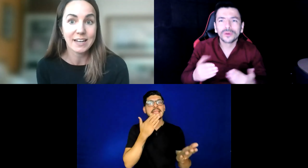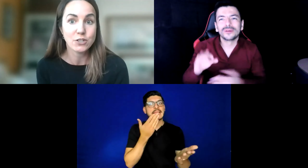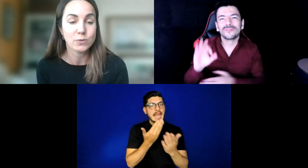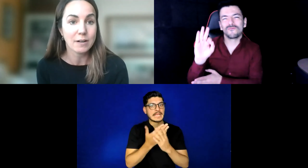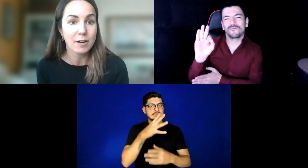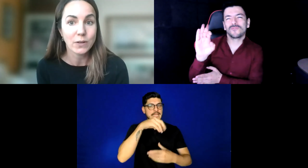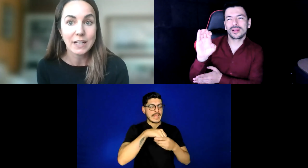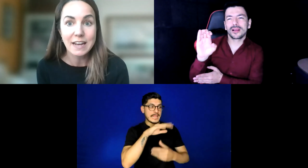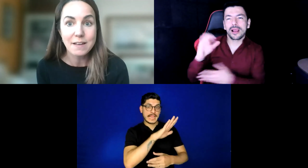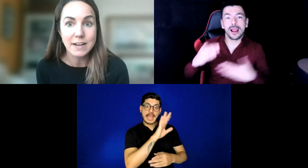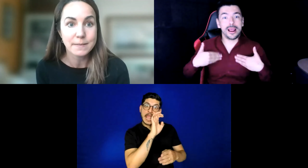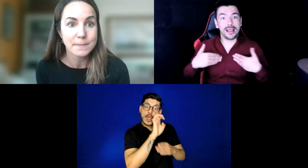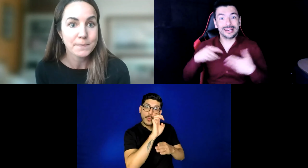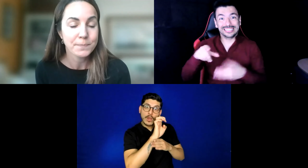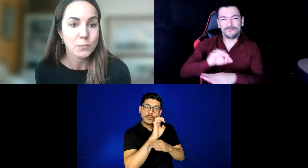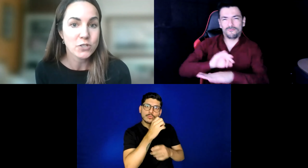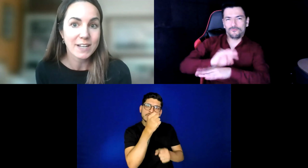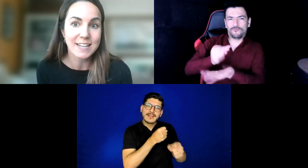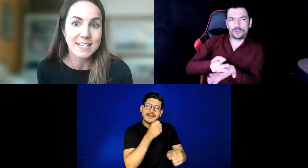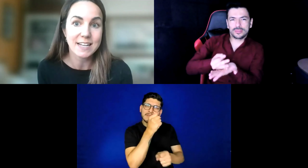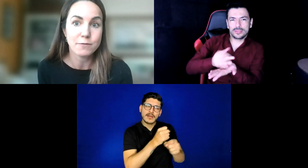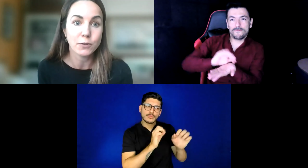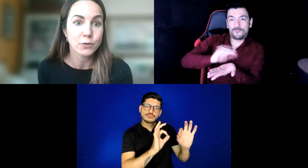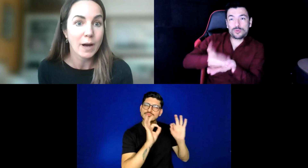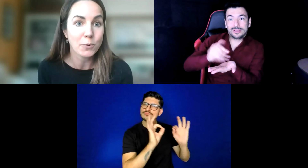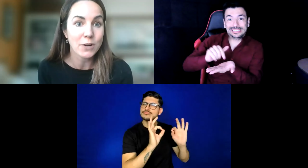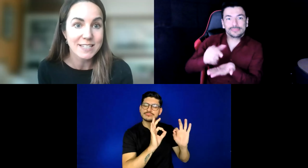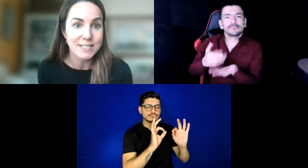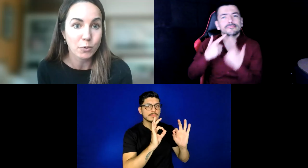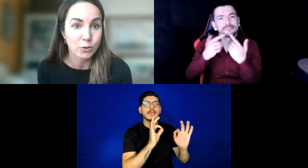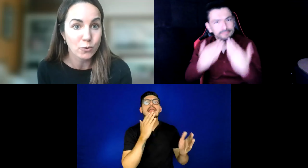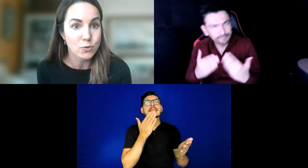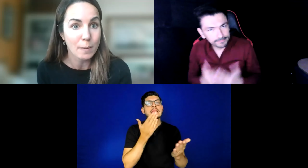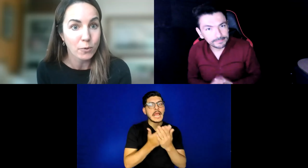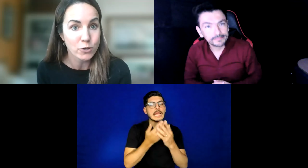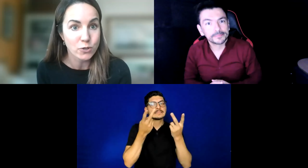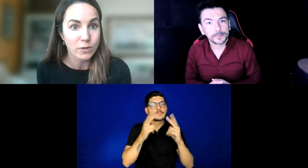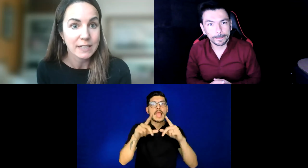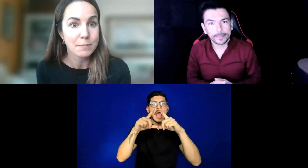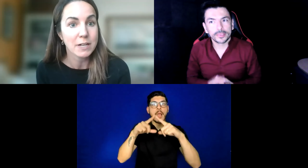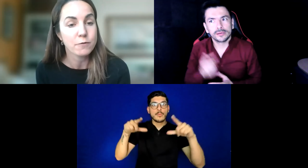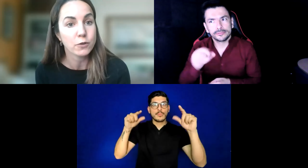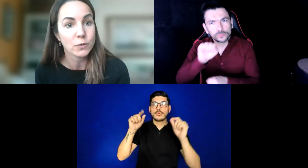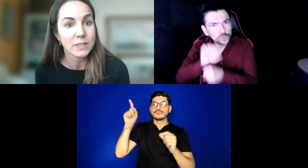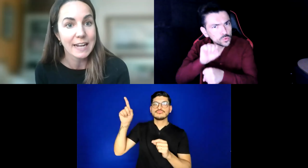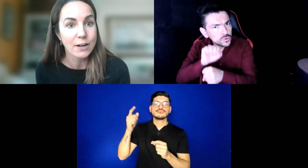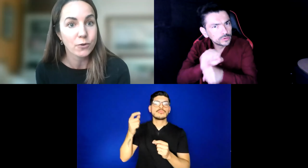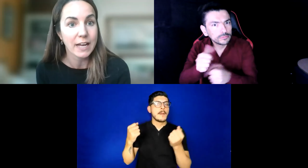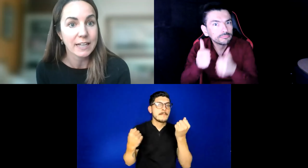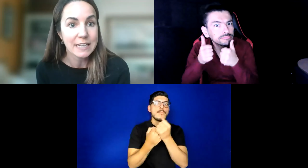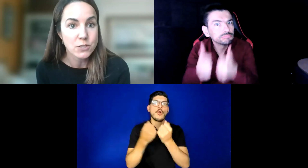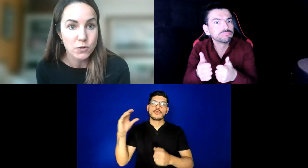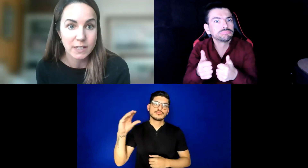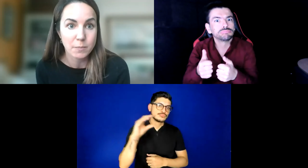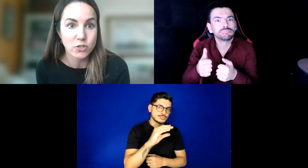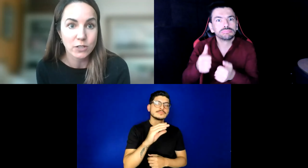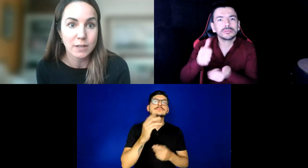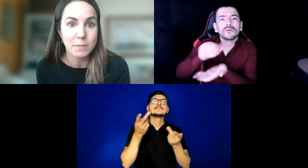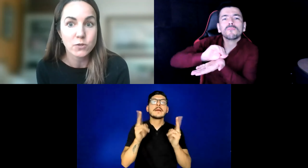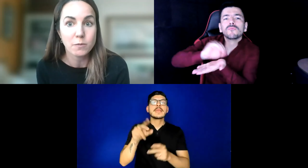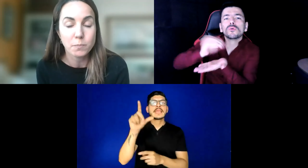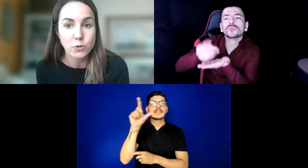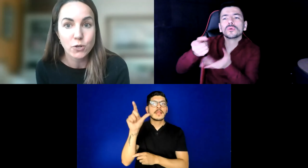Special thanks to Fe y Alegría in Ecuador, who have undertaken a wonderful project. Thank you very